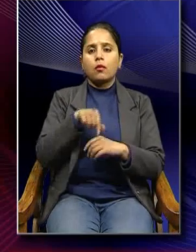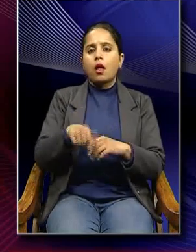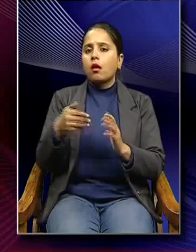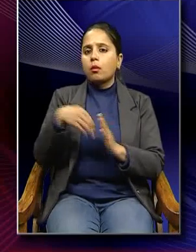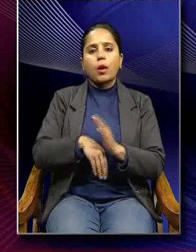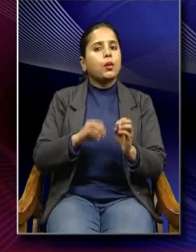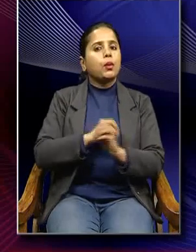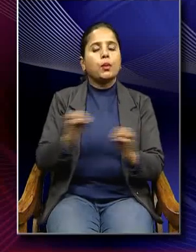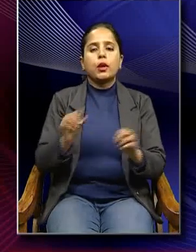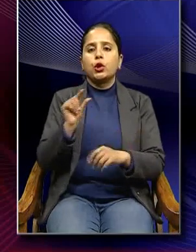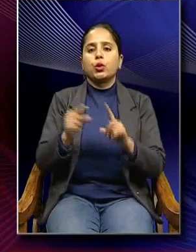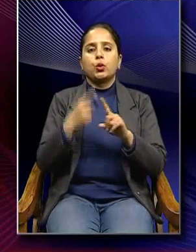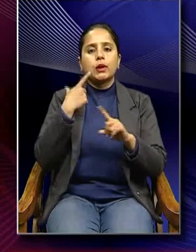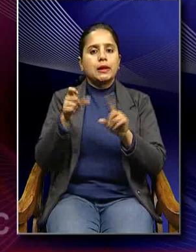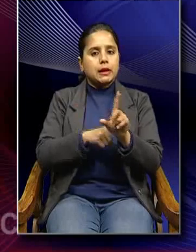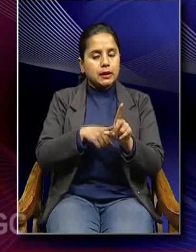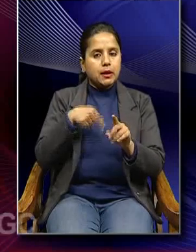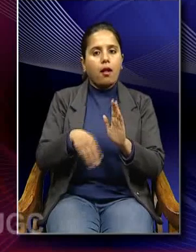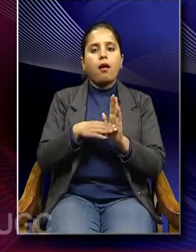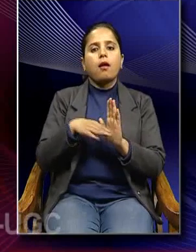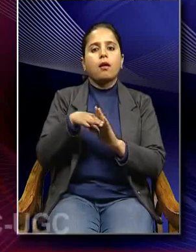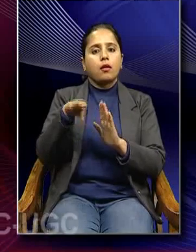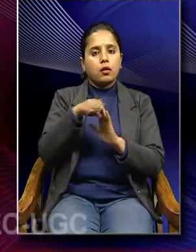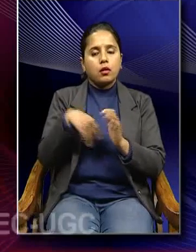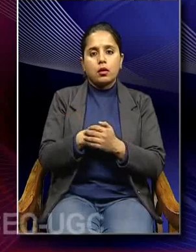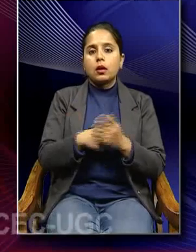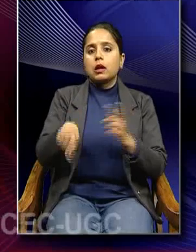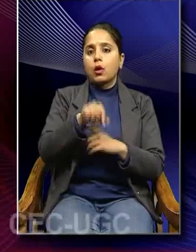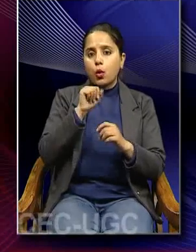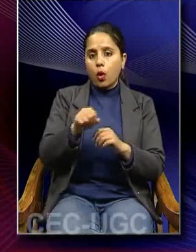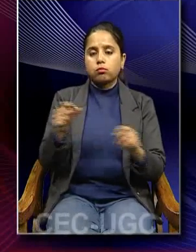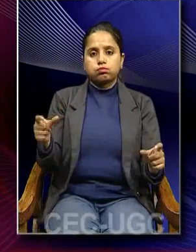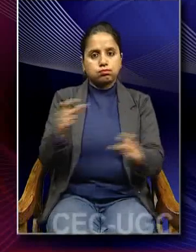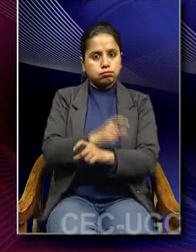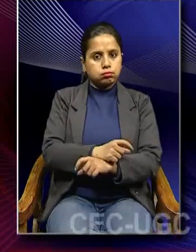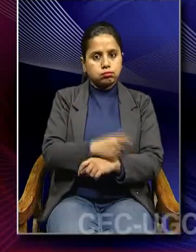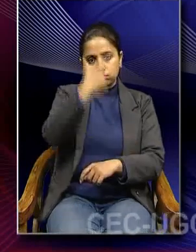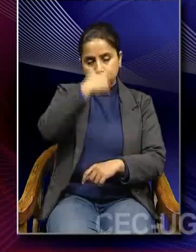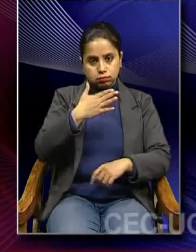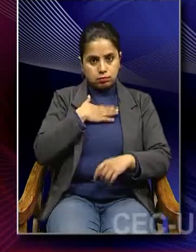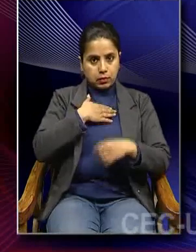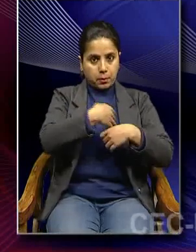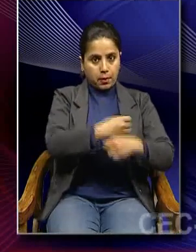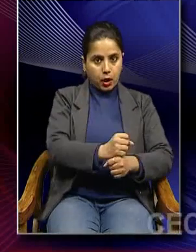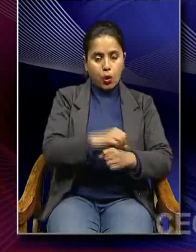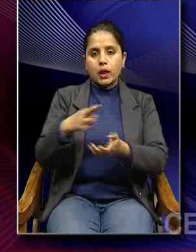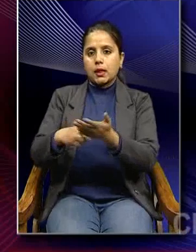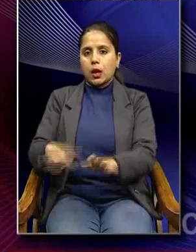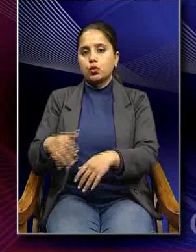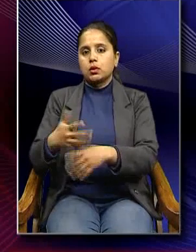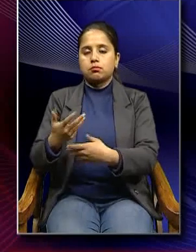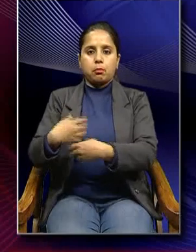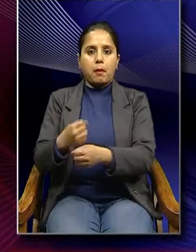non-declining utility levels, assuming substitutability between man-made capital and natural capital.